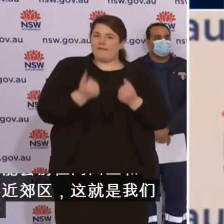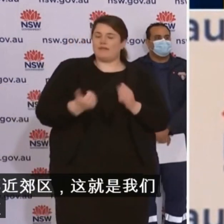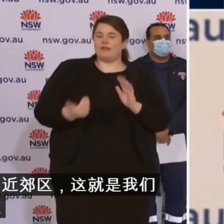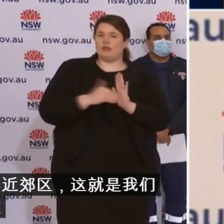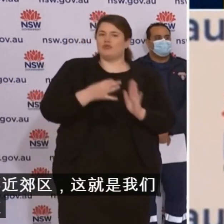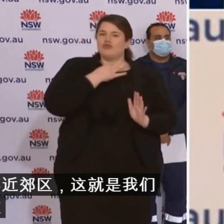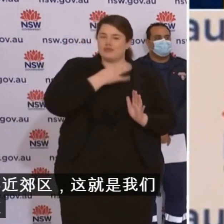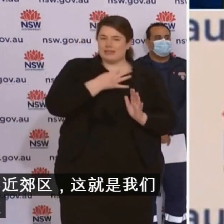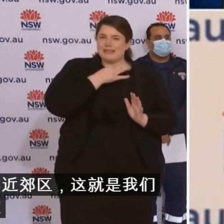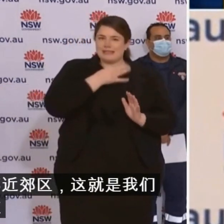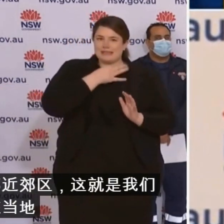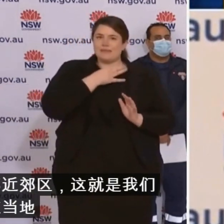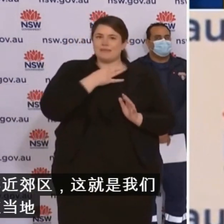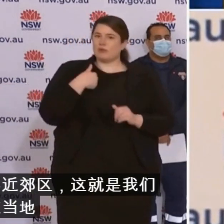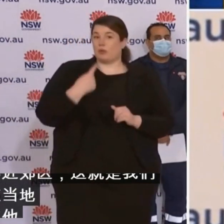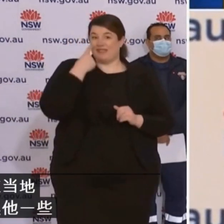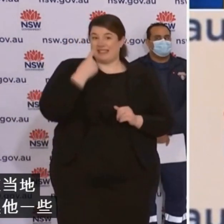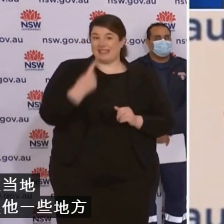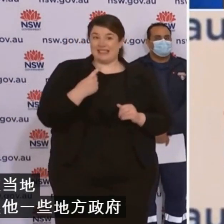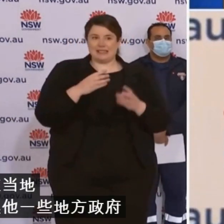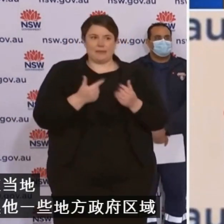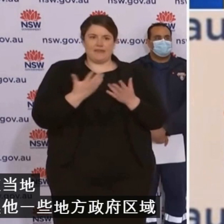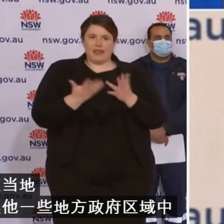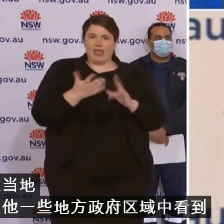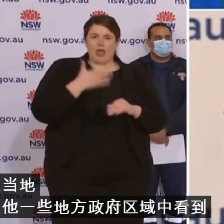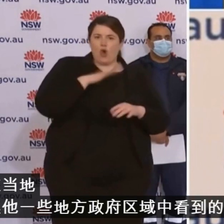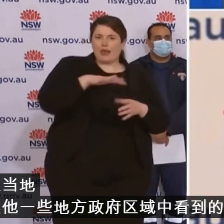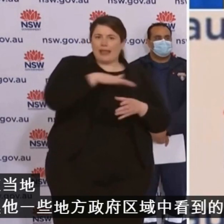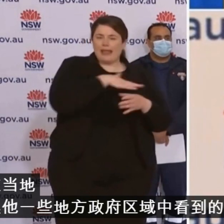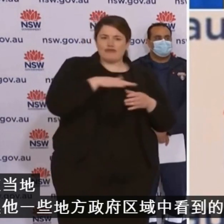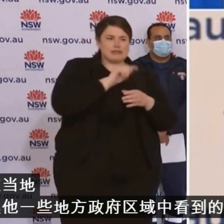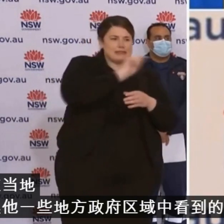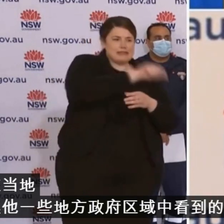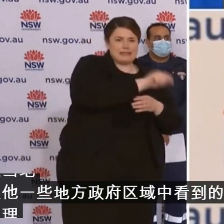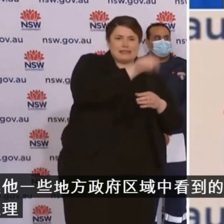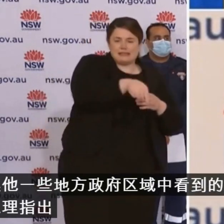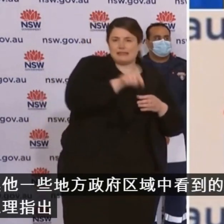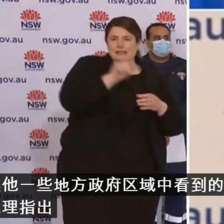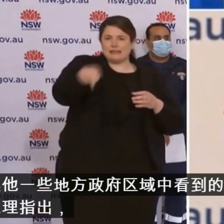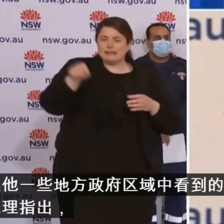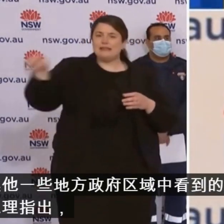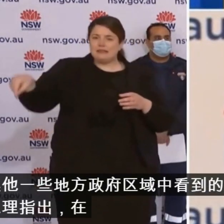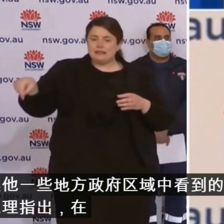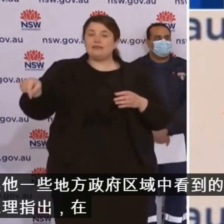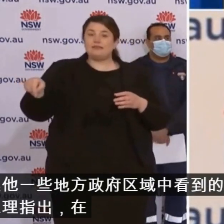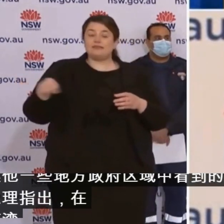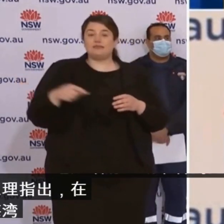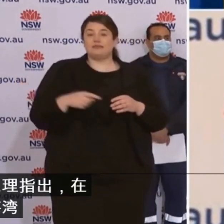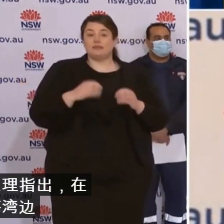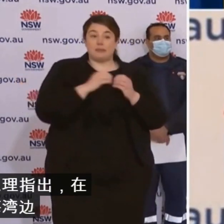that's what we've seen in relation to some of the other local government areas that the Premier indicated, which was